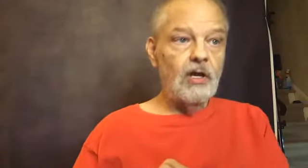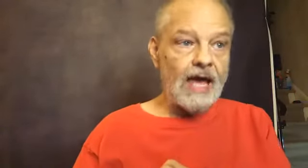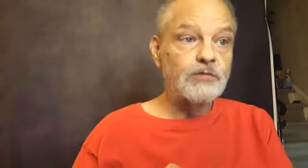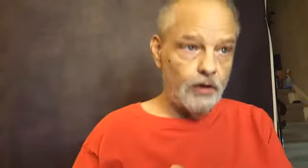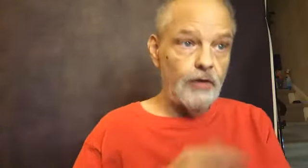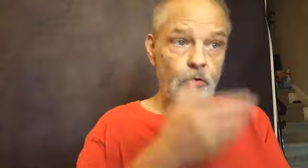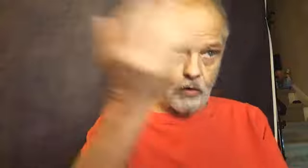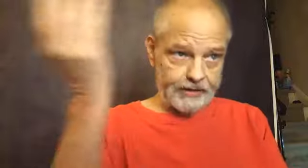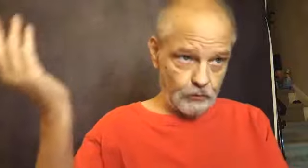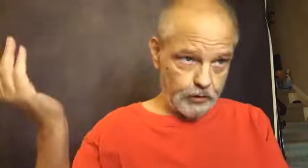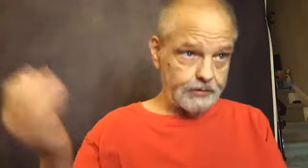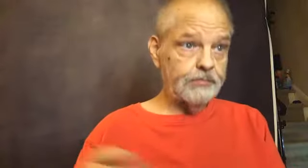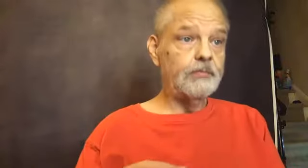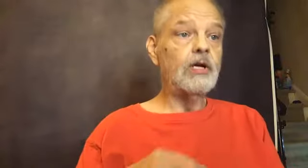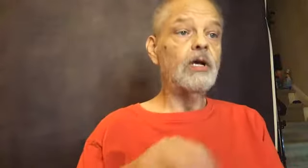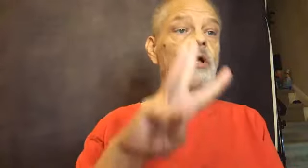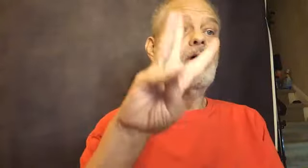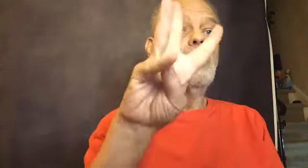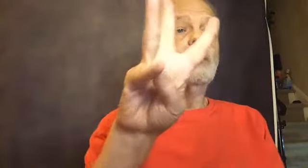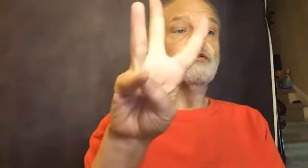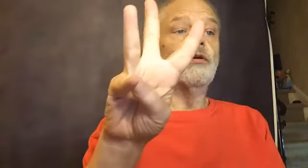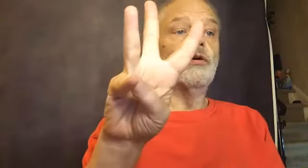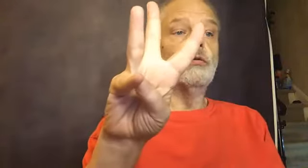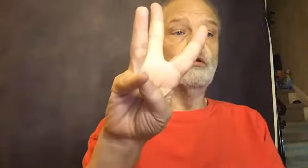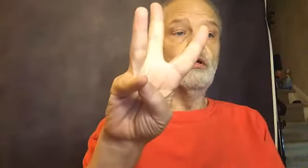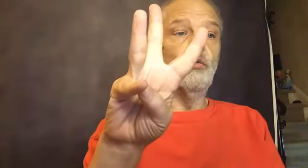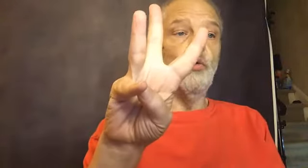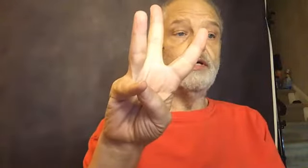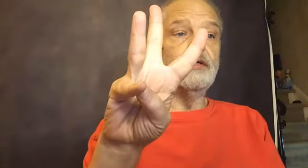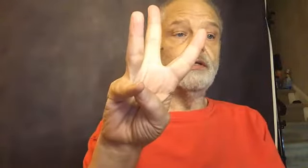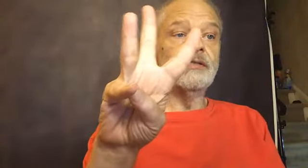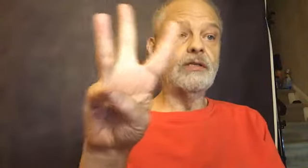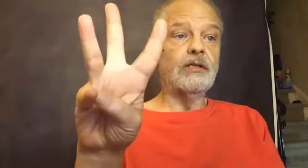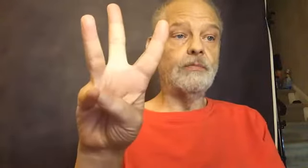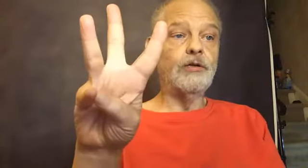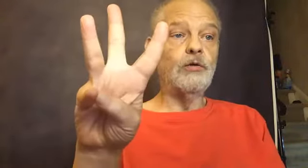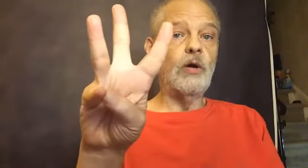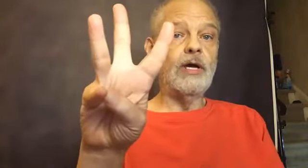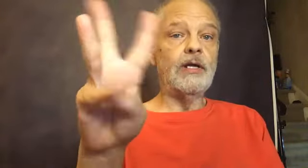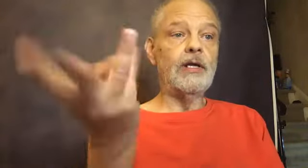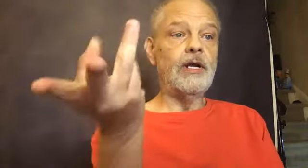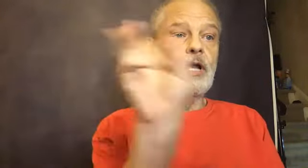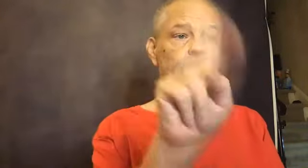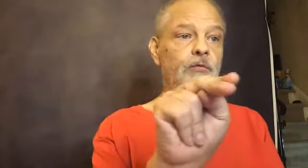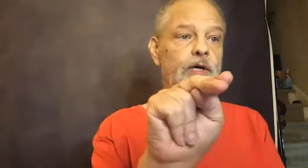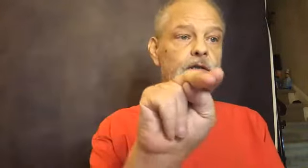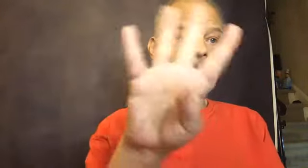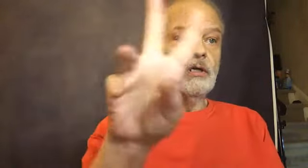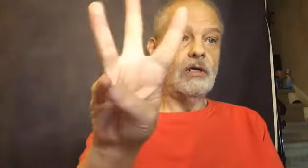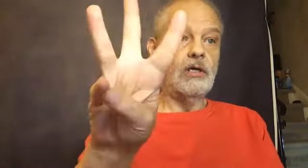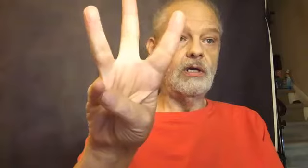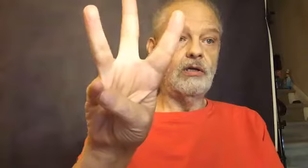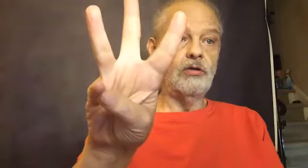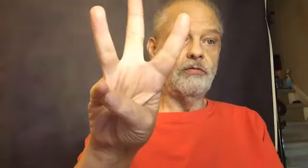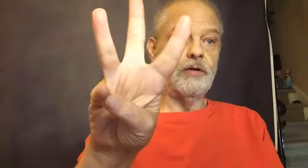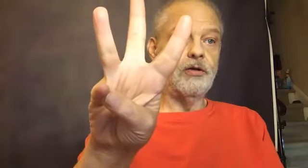As with all the question words. So when is W and then ending up in when. You flipping your